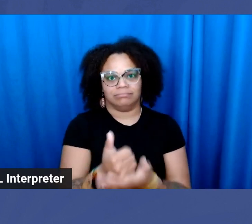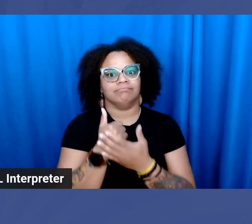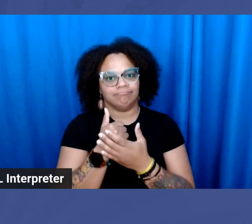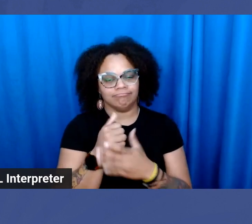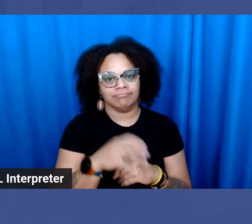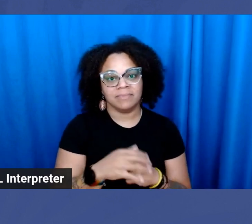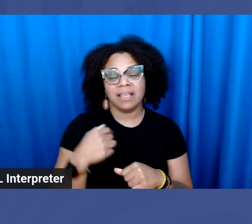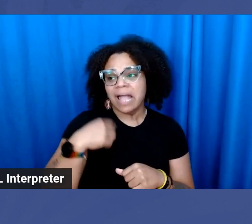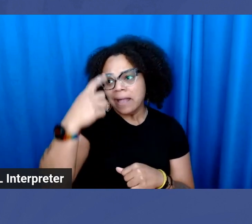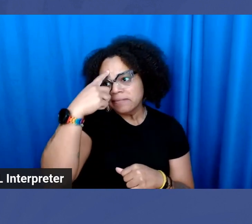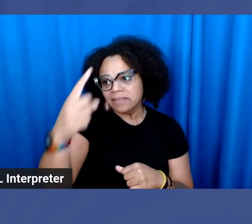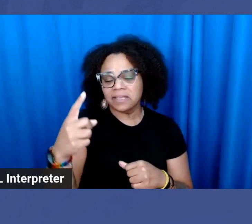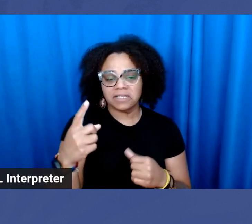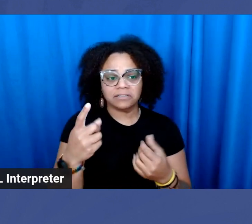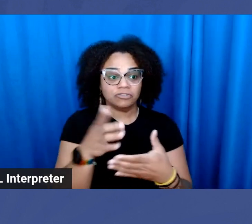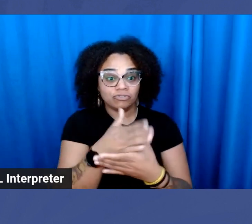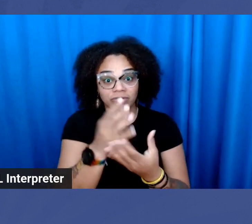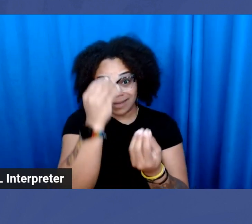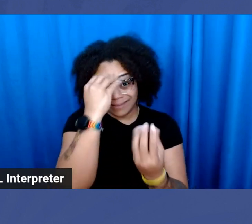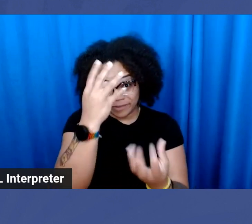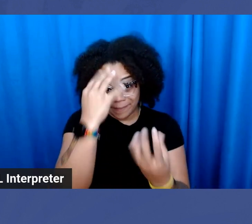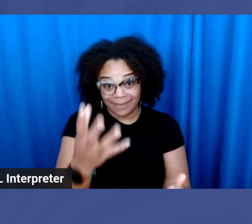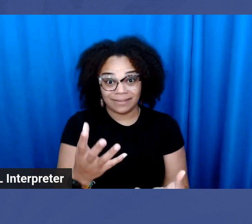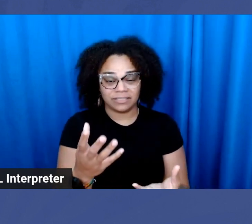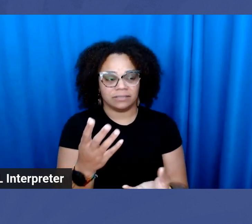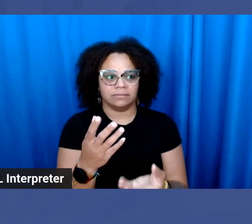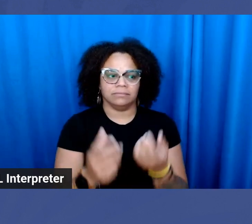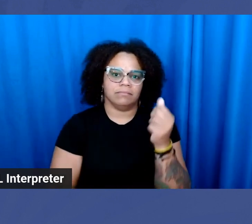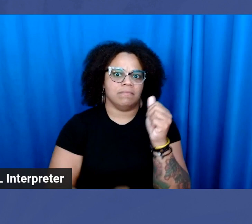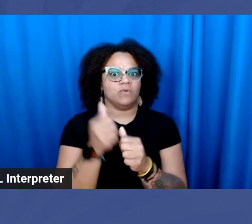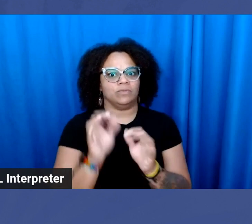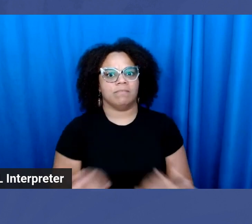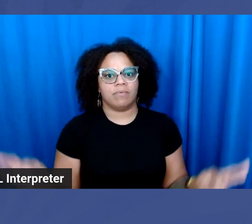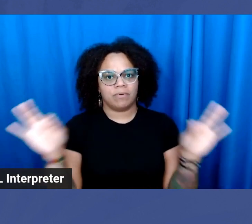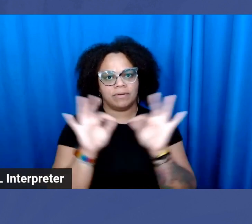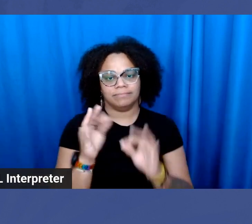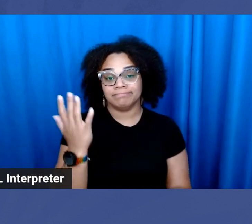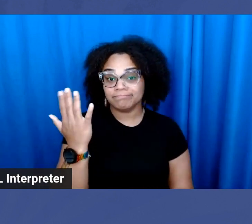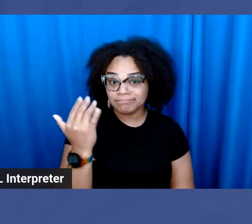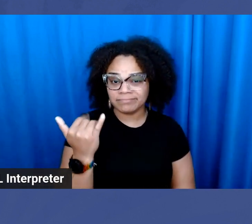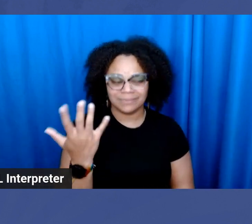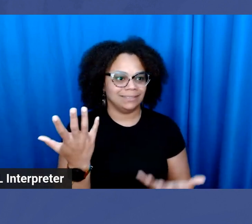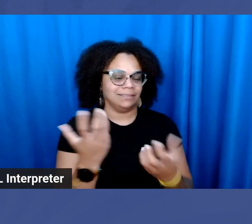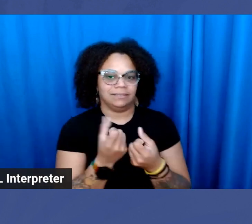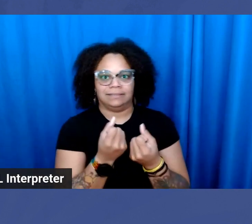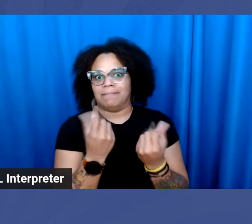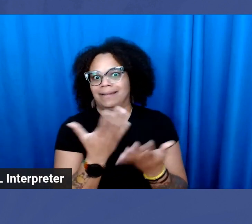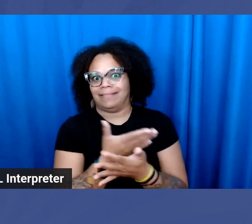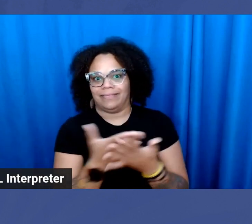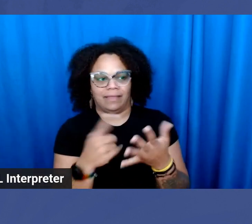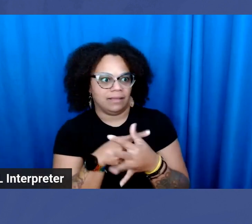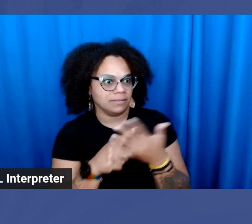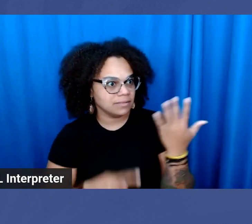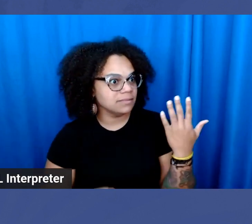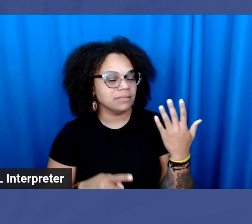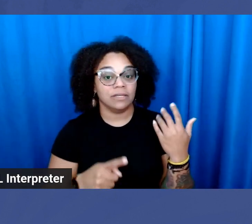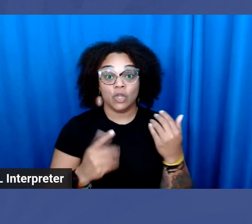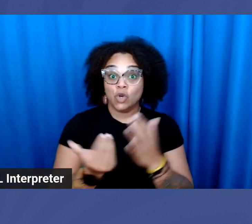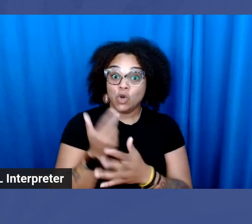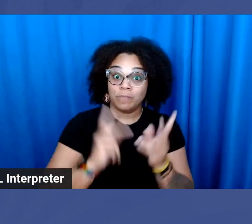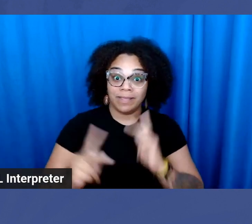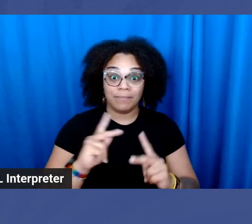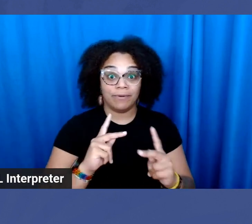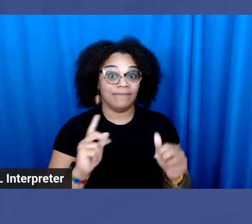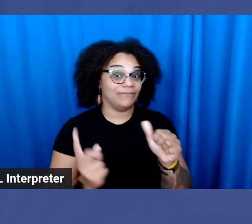generally sharing information in that environment was the most important because there's a lot of variables. And for new people not knowing how to navigate that